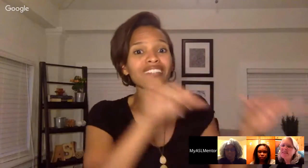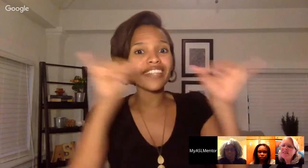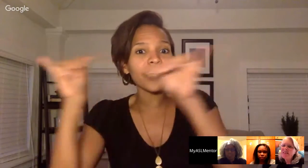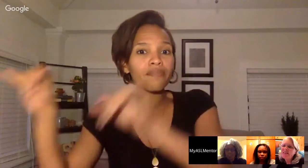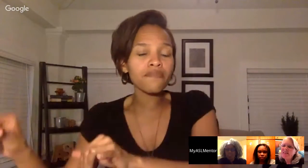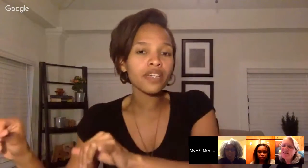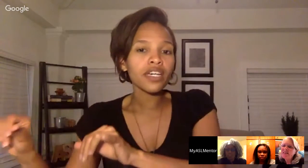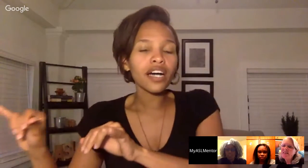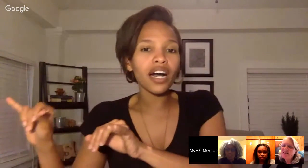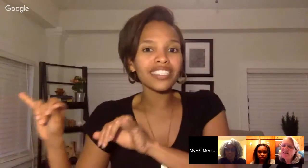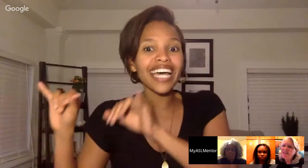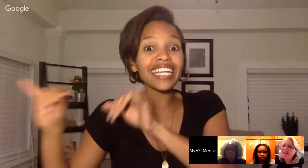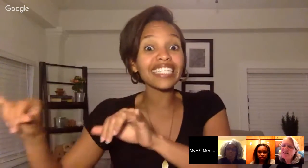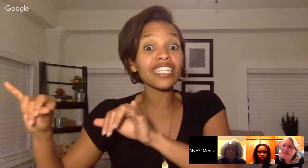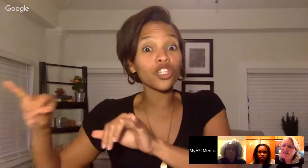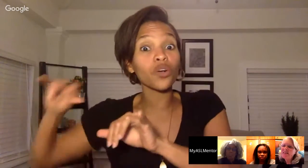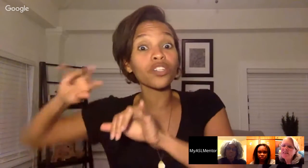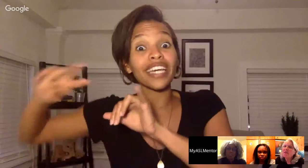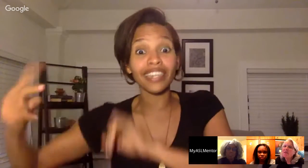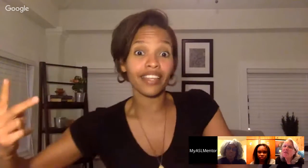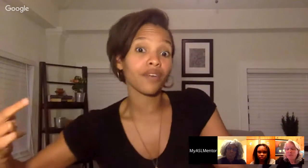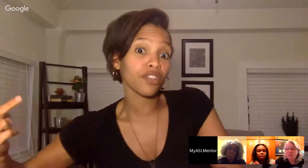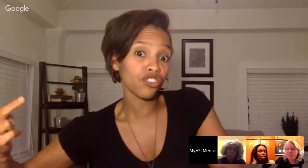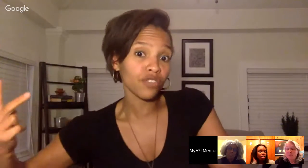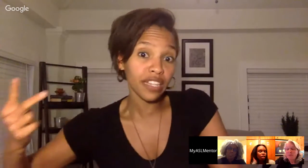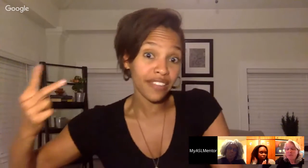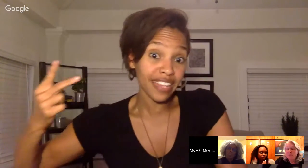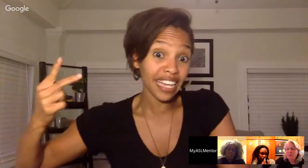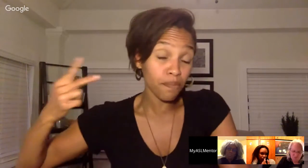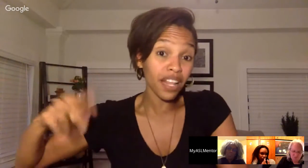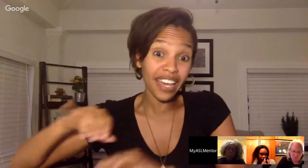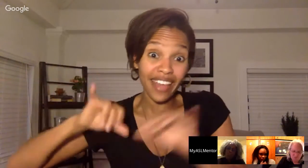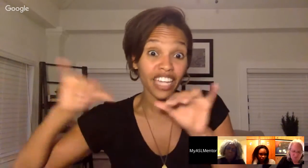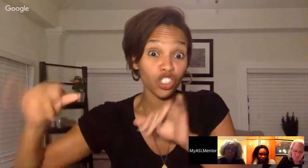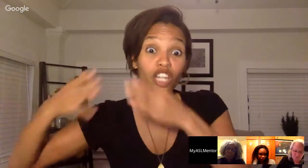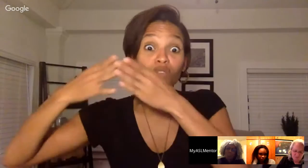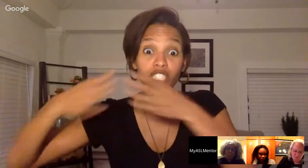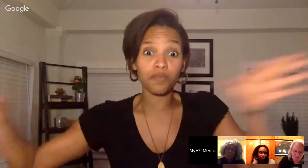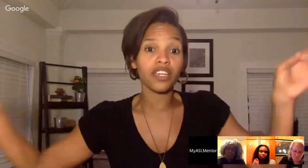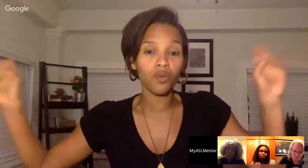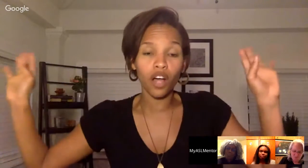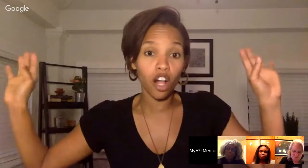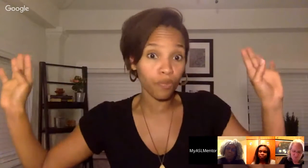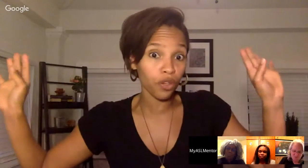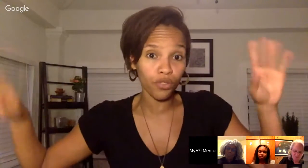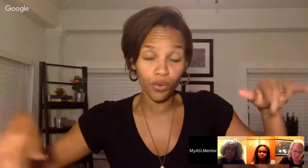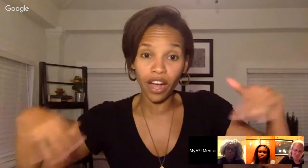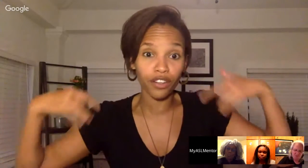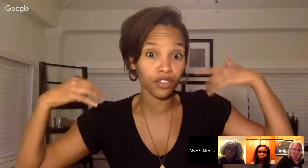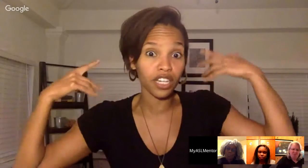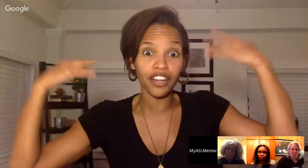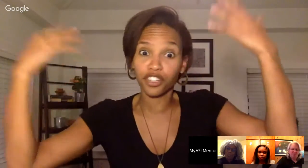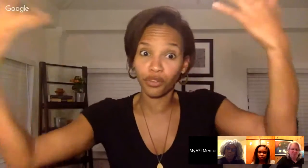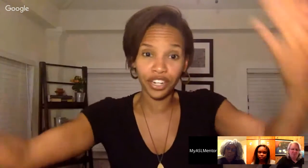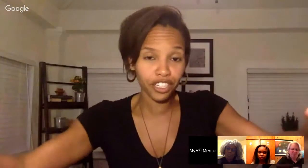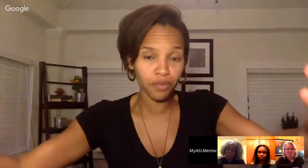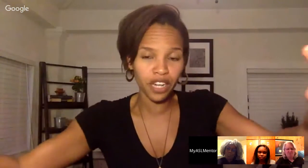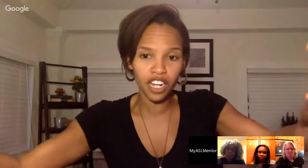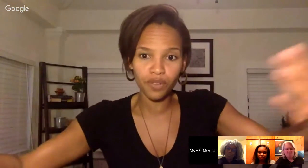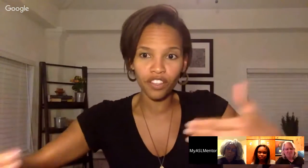the same technique to our second language? And applying that, generally speaking, will help you throughout your entire career, to be honest with